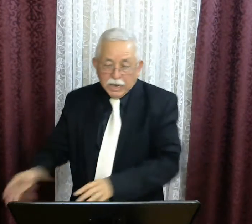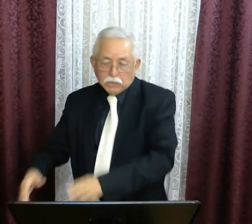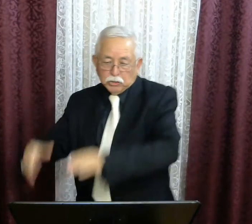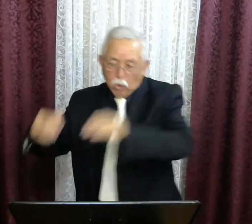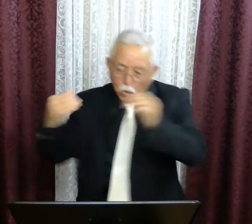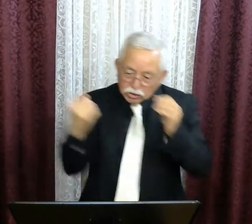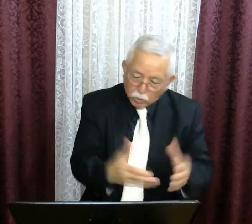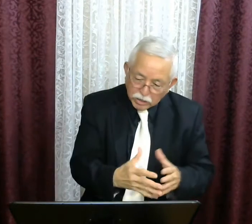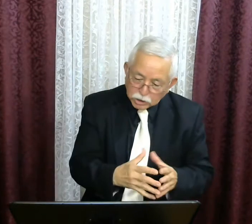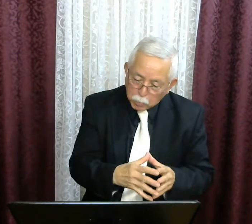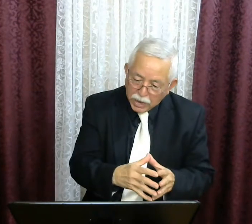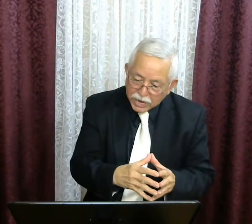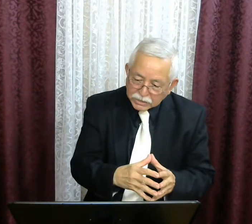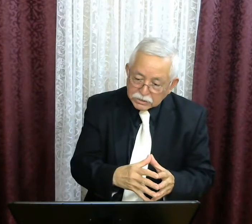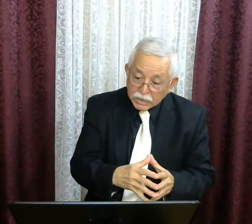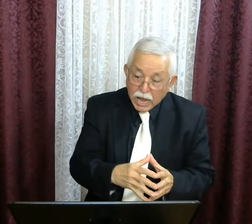the Lord's greatest plans,